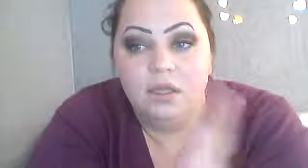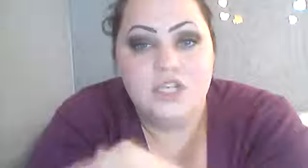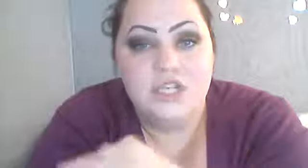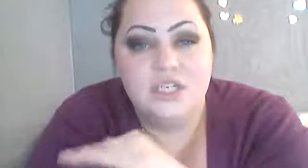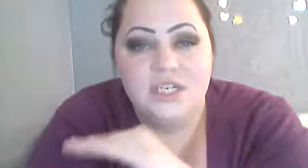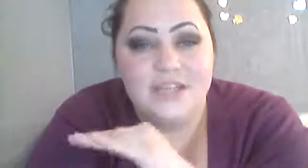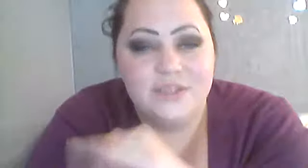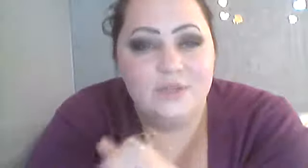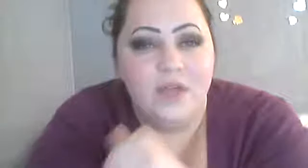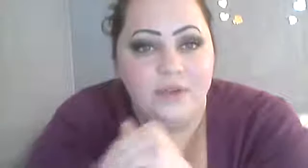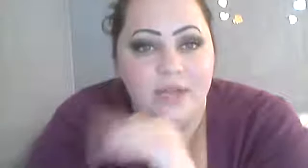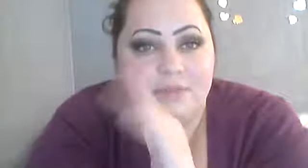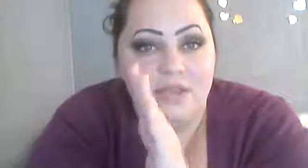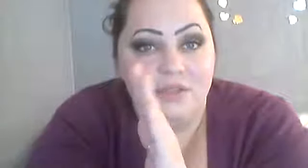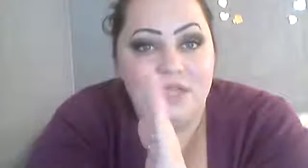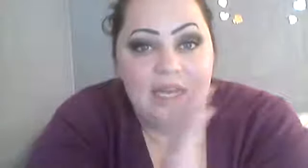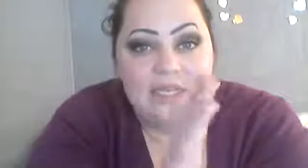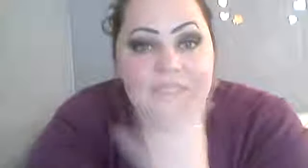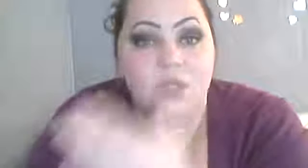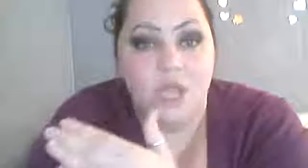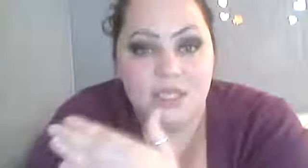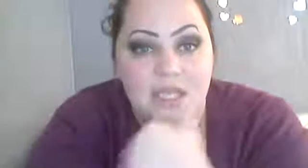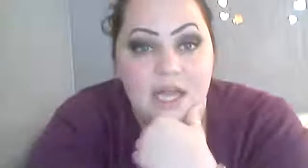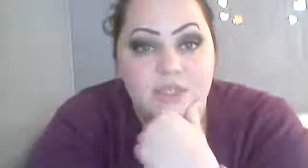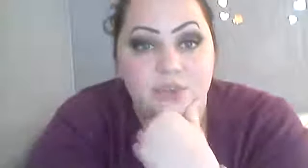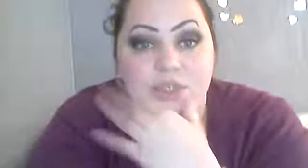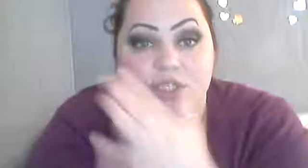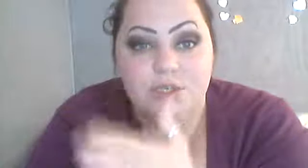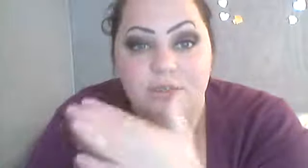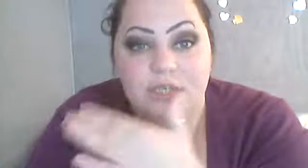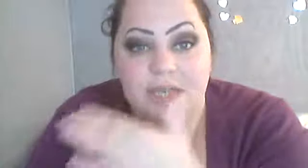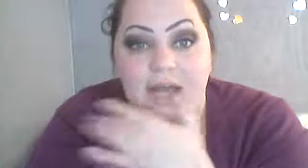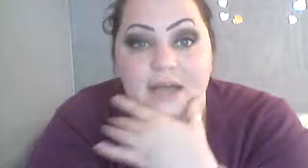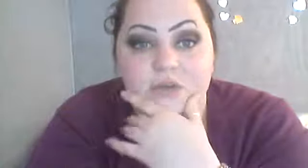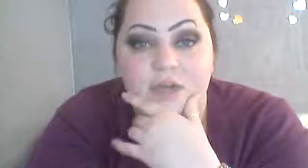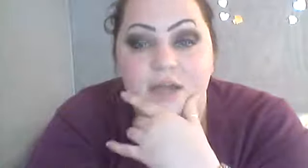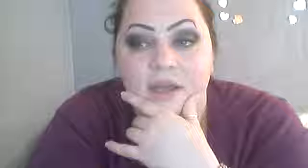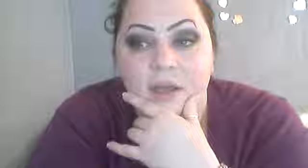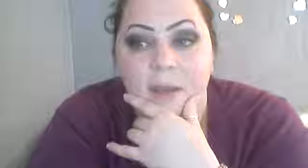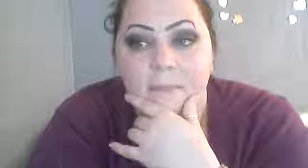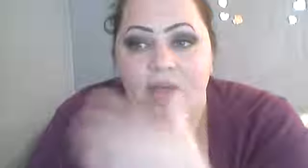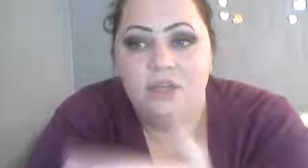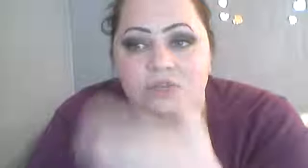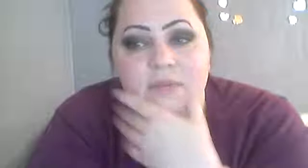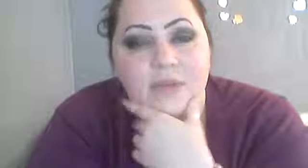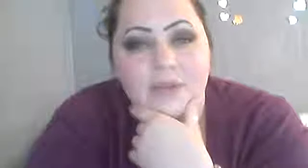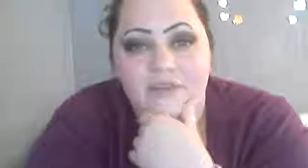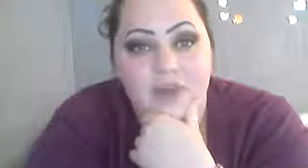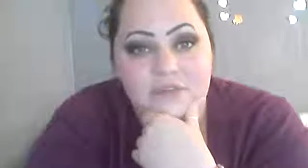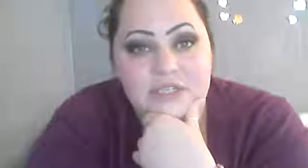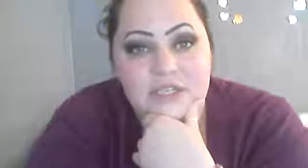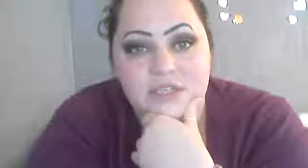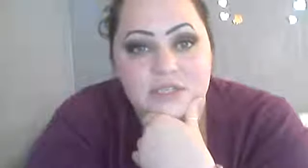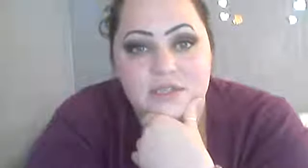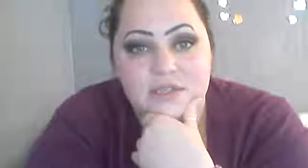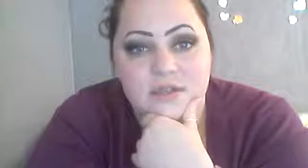change into classes with other names. Like you'll take an ASL glossing class or an interpreting class, but you should be able to have conversations. Like